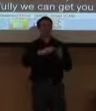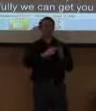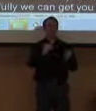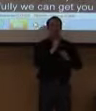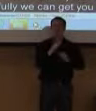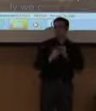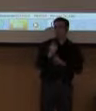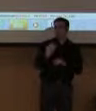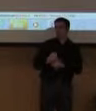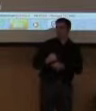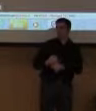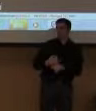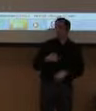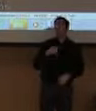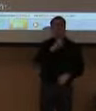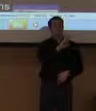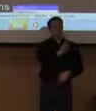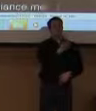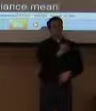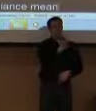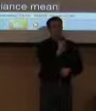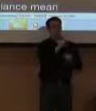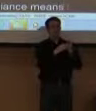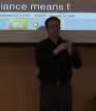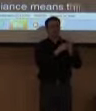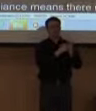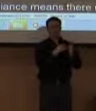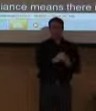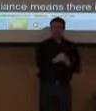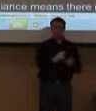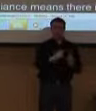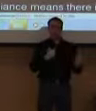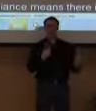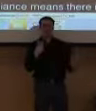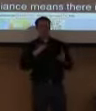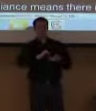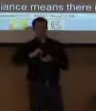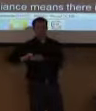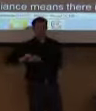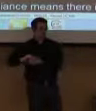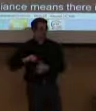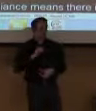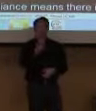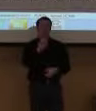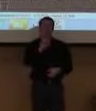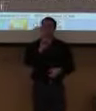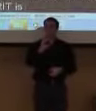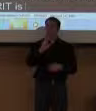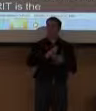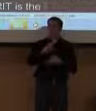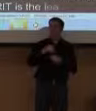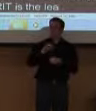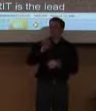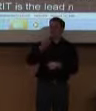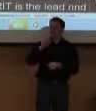one campus. RIT is the lead campus, but we have 2 partners, Cornell University in Ithaca,